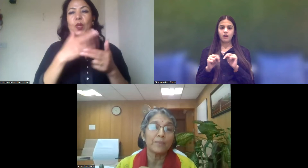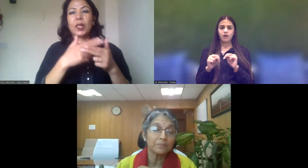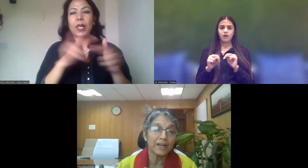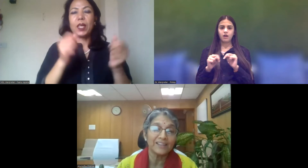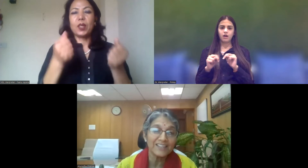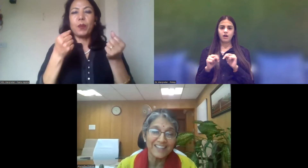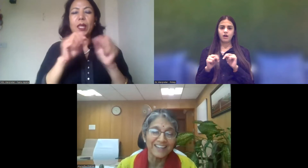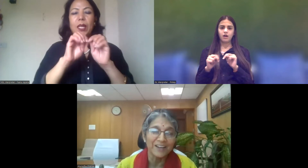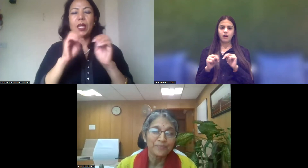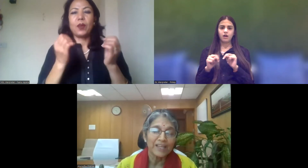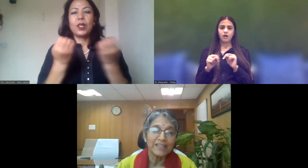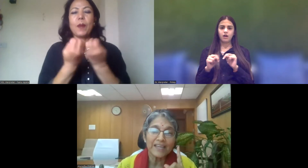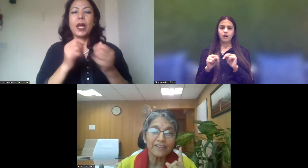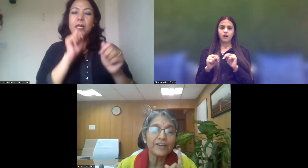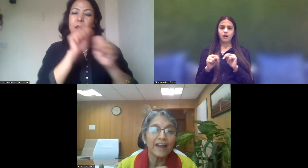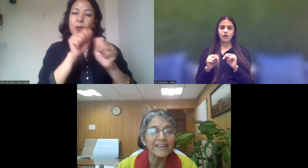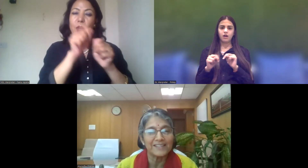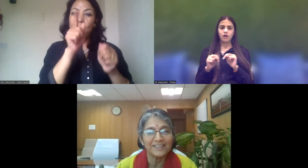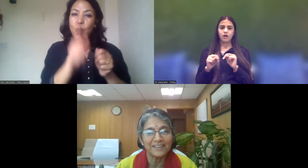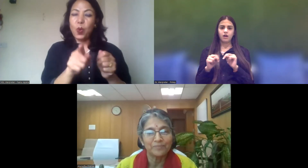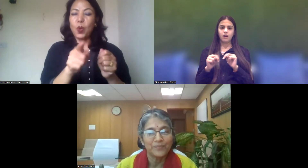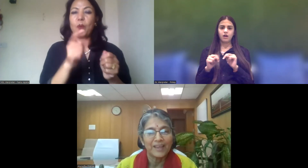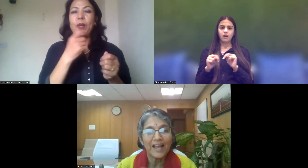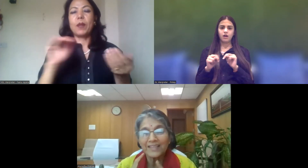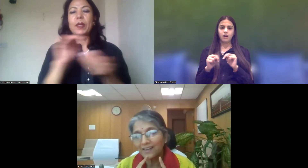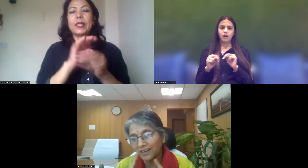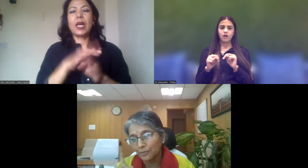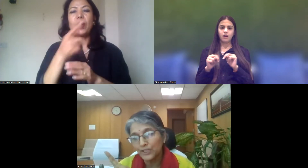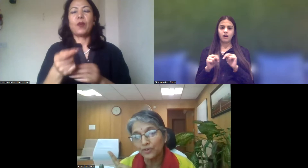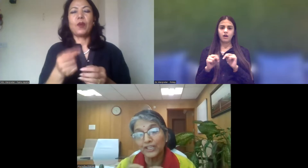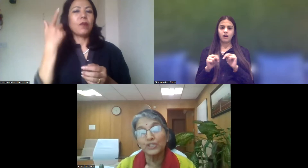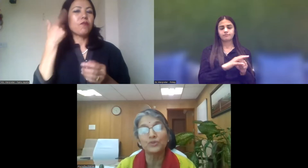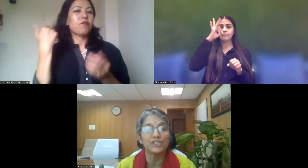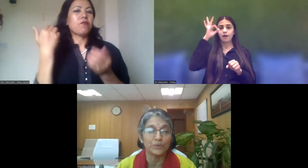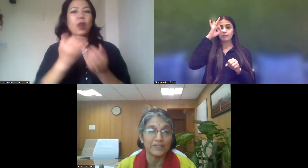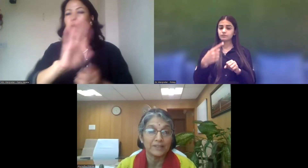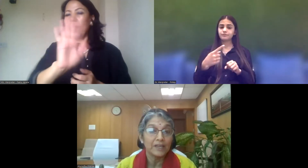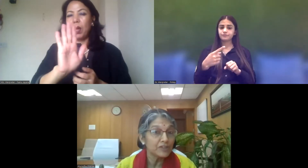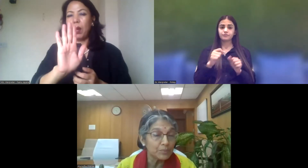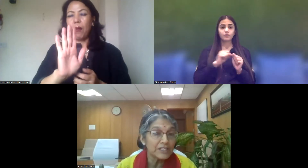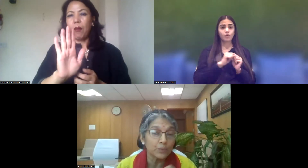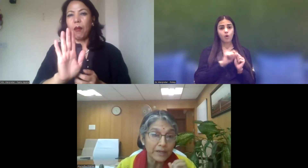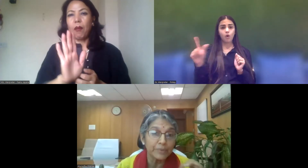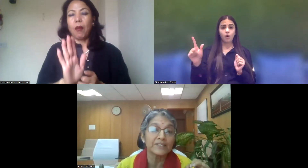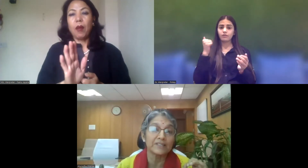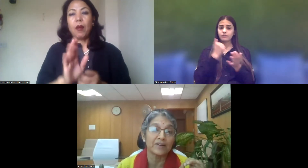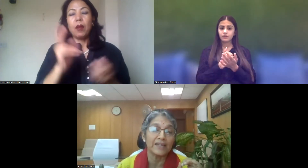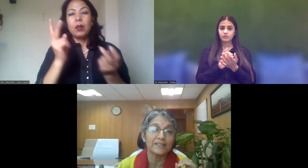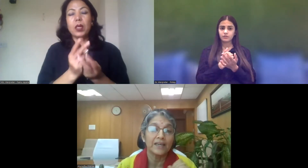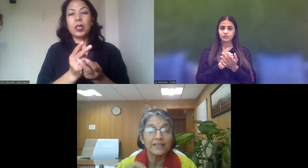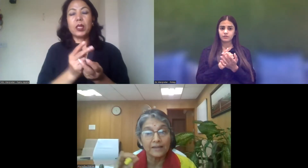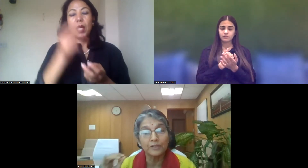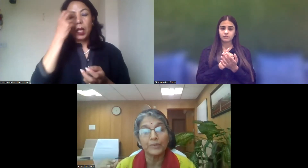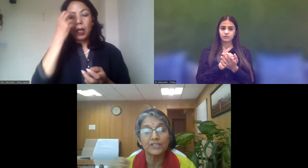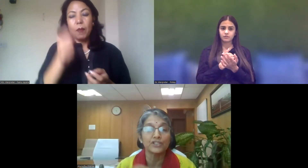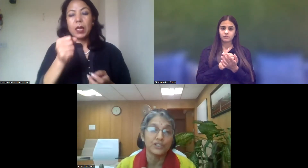As Mahatma Gandhi said, that every right has a commensurate duty to it, which means one person's right